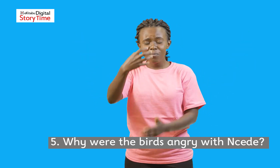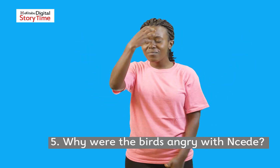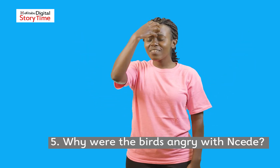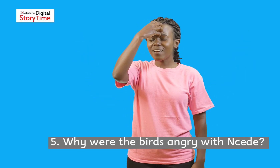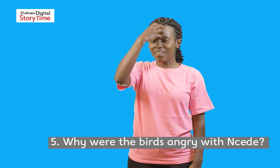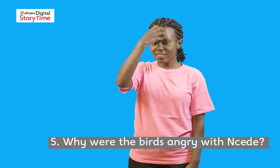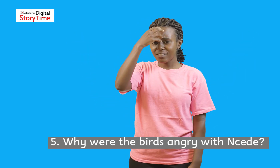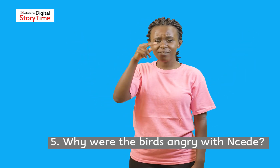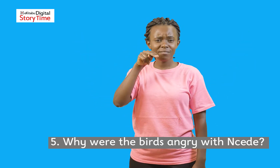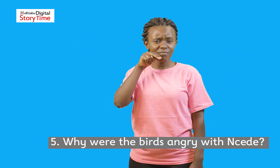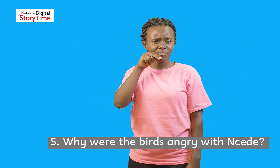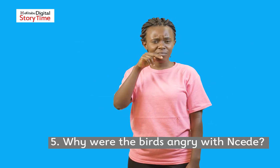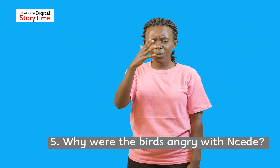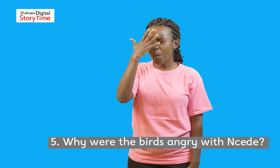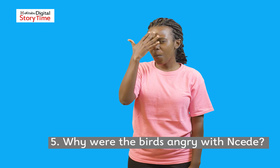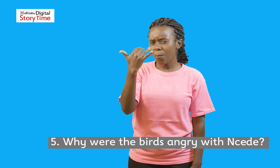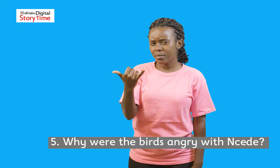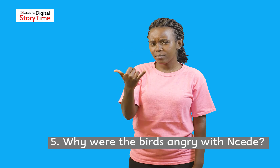Why were the birds angry with Sid?